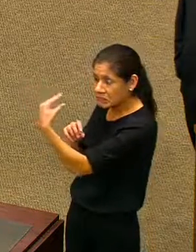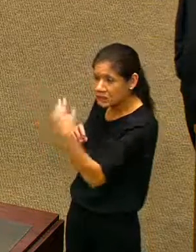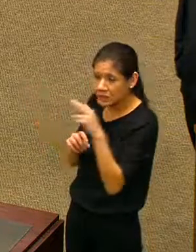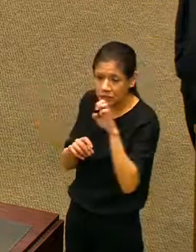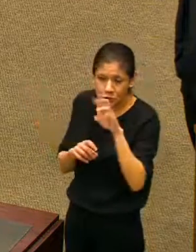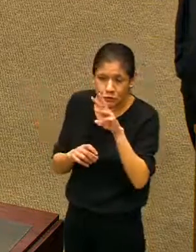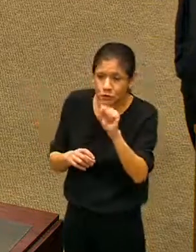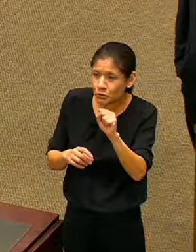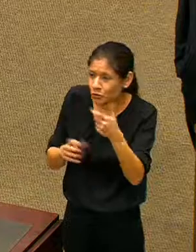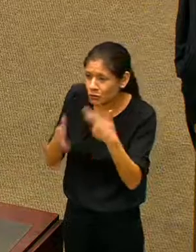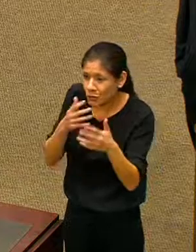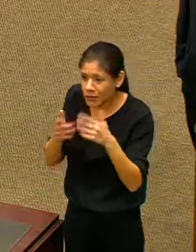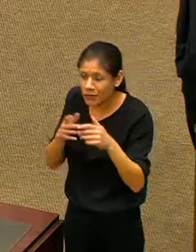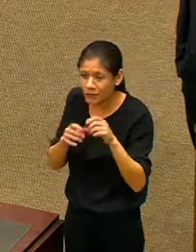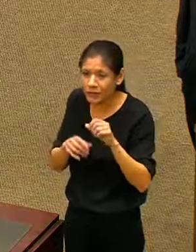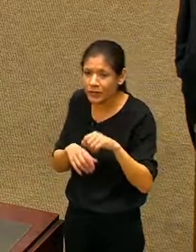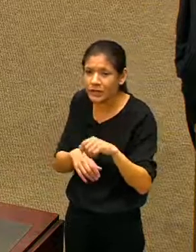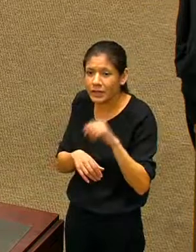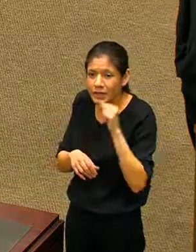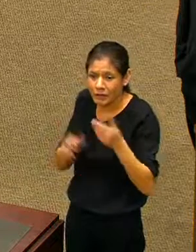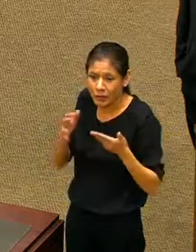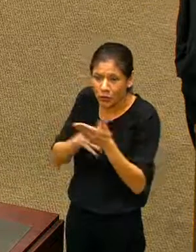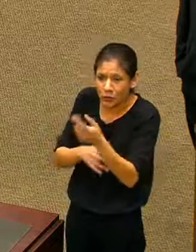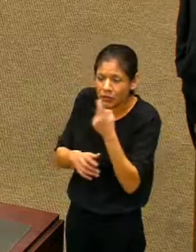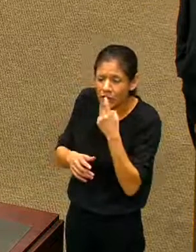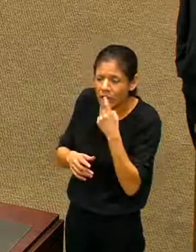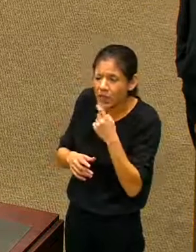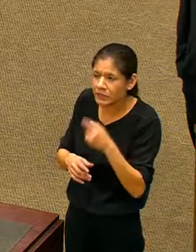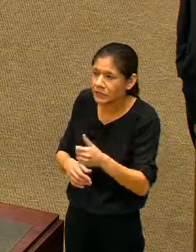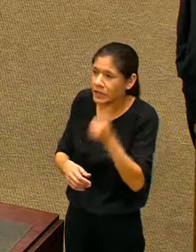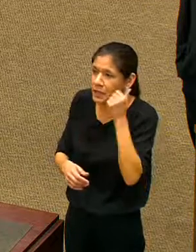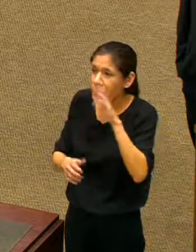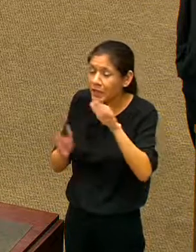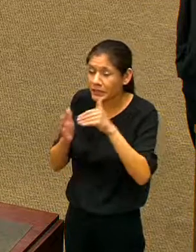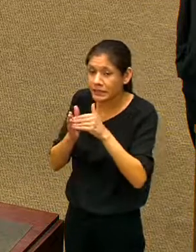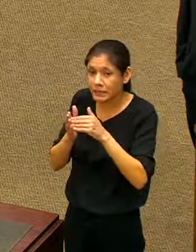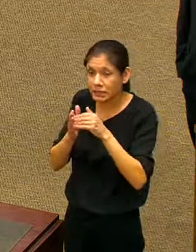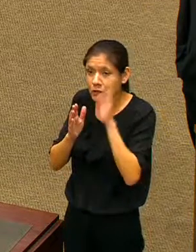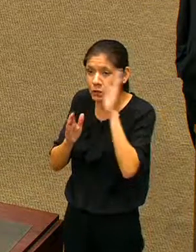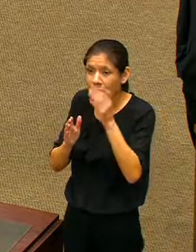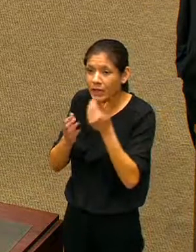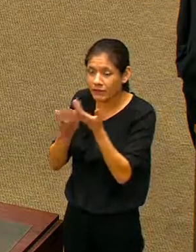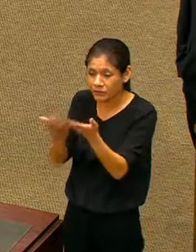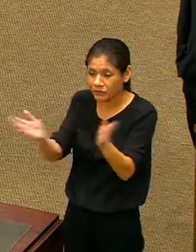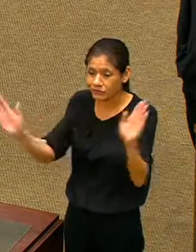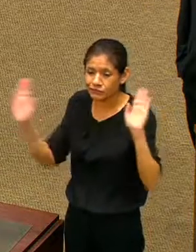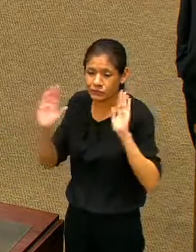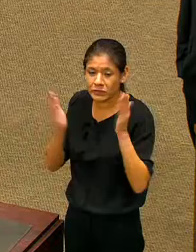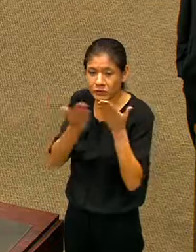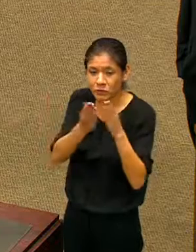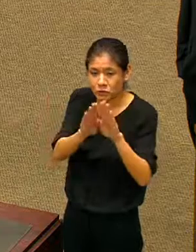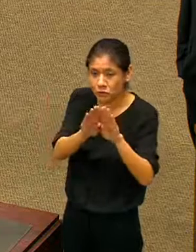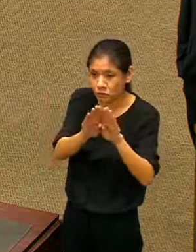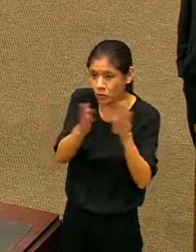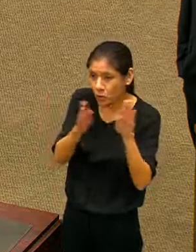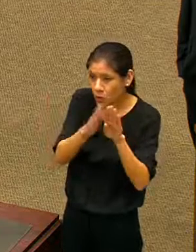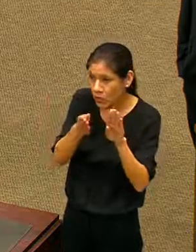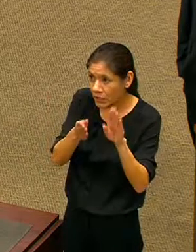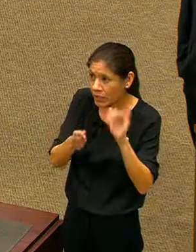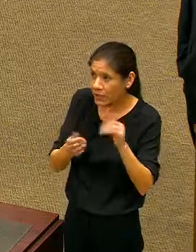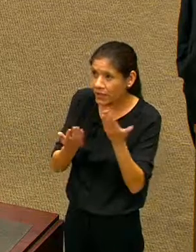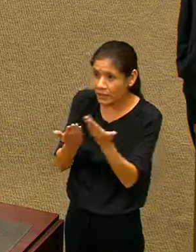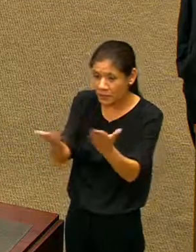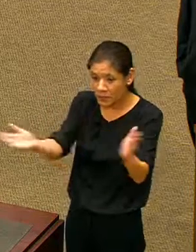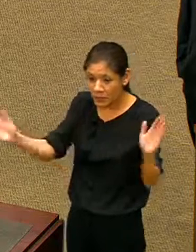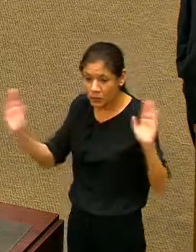whoever to have someplace where they're not shooting through the glass. These back two central ones will create a vestibule with a door, because having that large